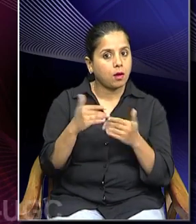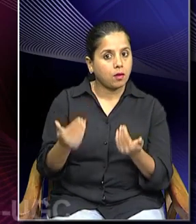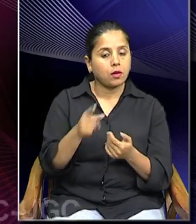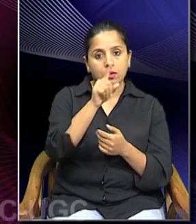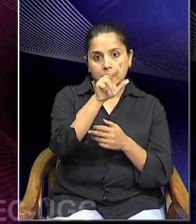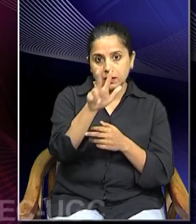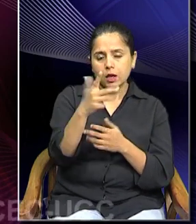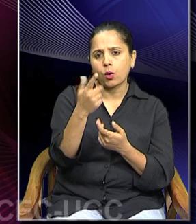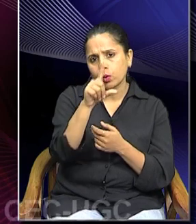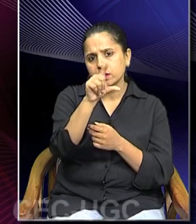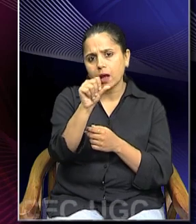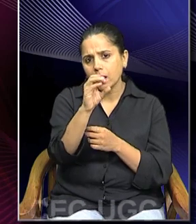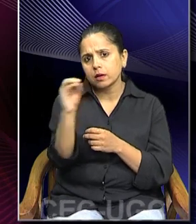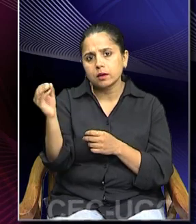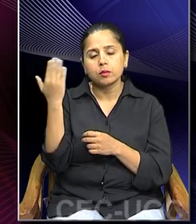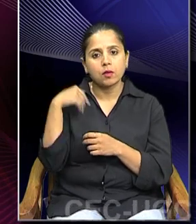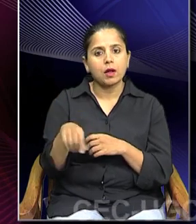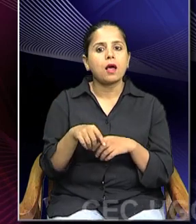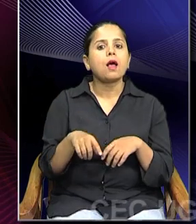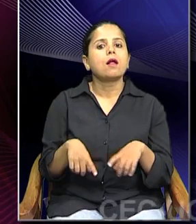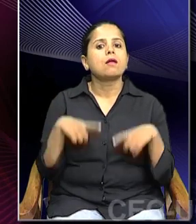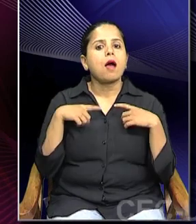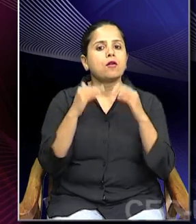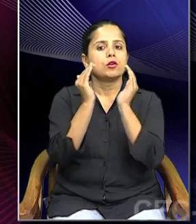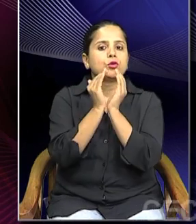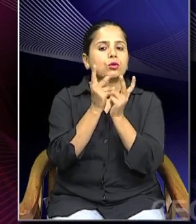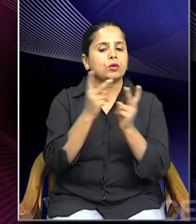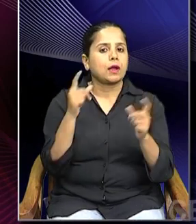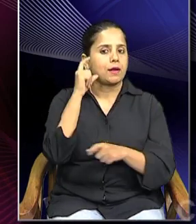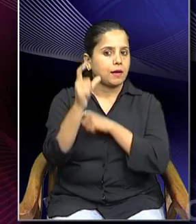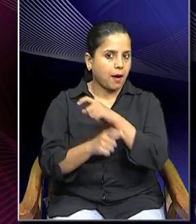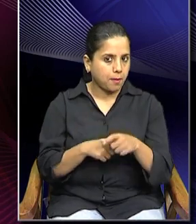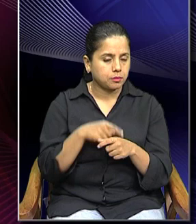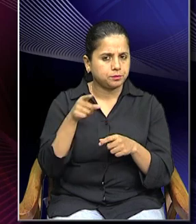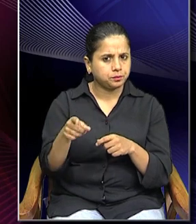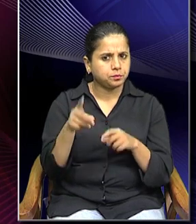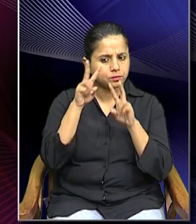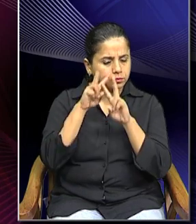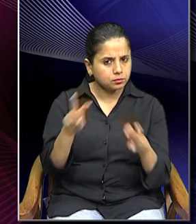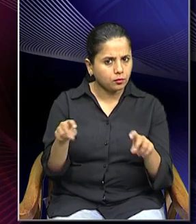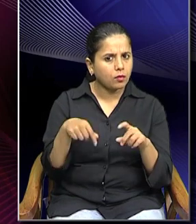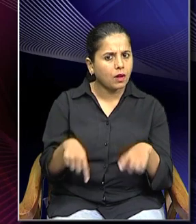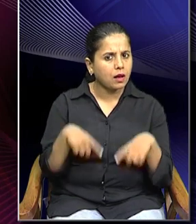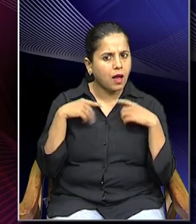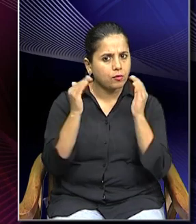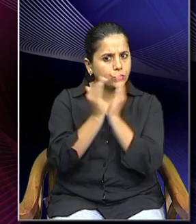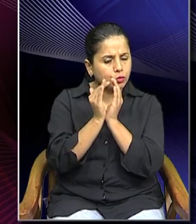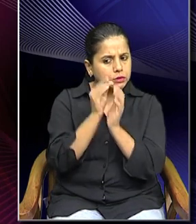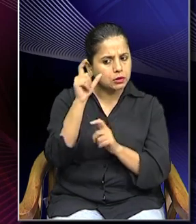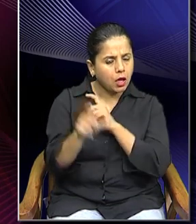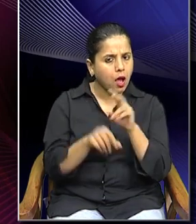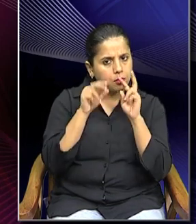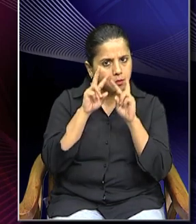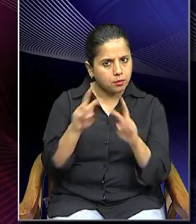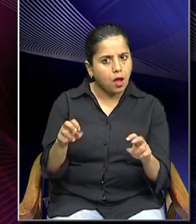80s and 90s was the life insurance company. So, she does a research of the life insurance company